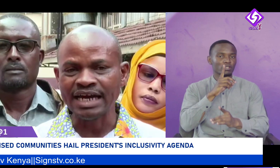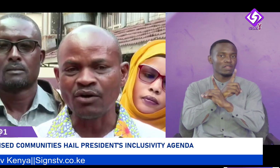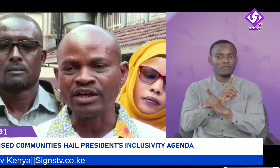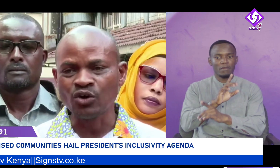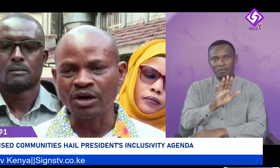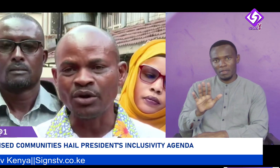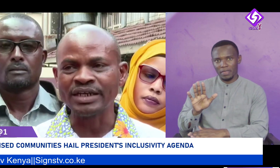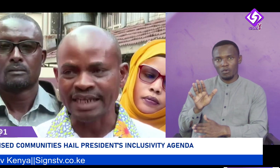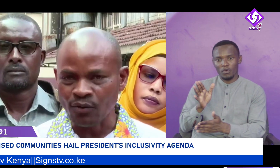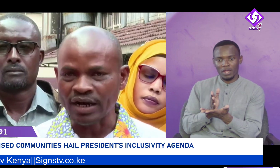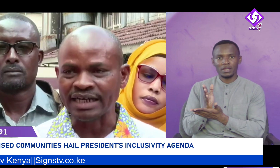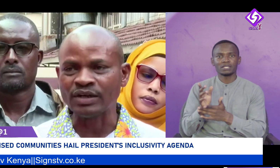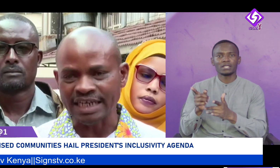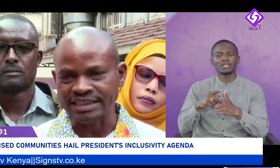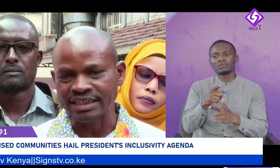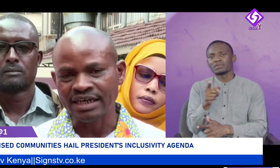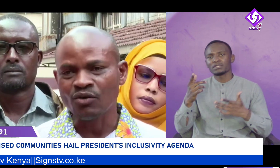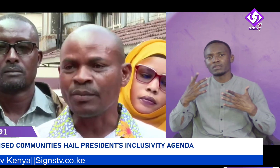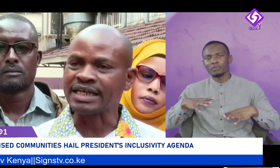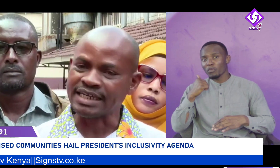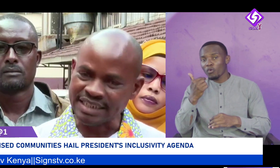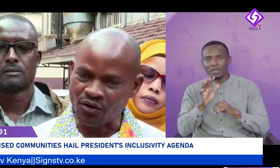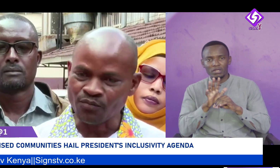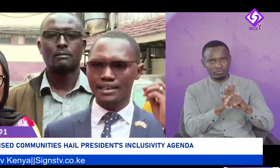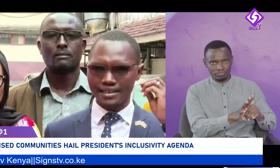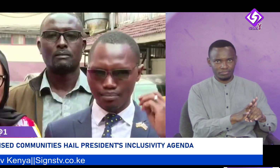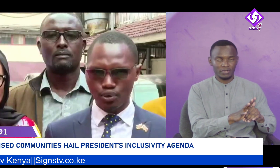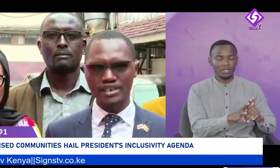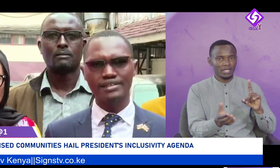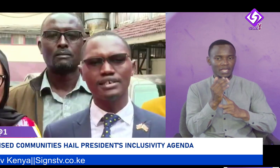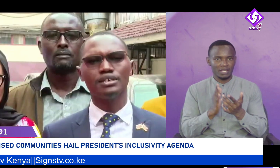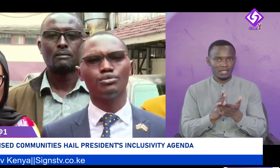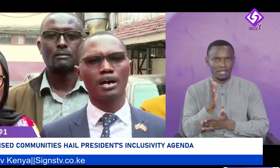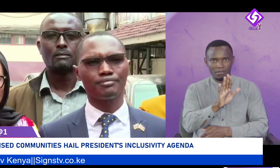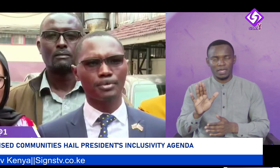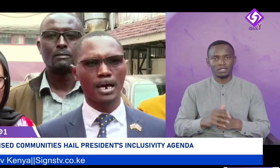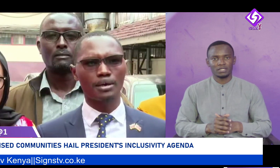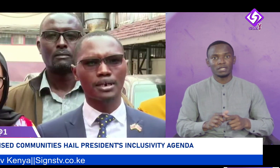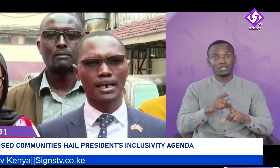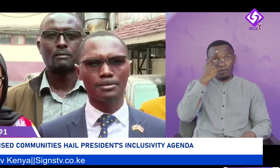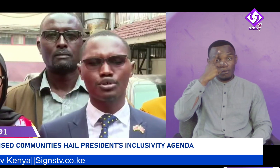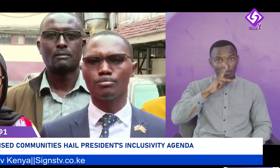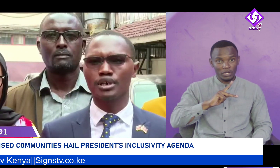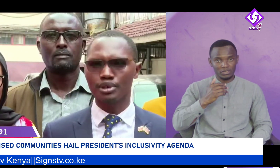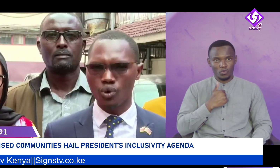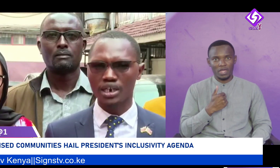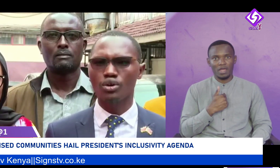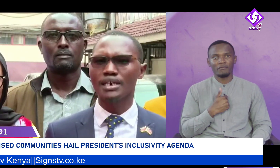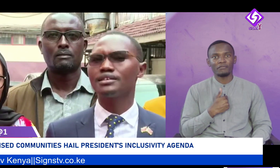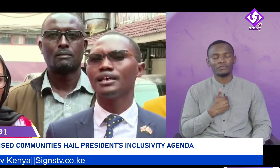hawa wanyonge ambao wametengwa na ni wachache wapate haki zao. That there is a policy we have we have been working on it.